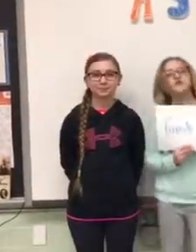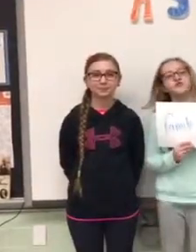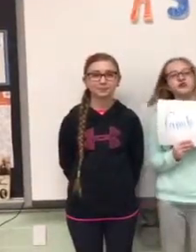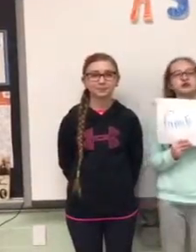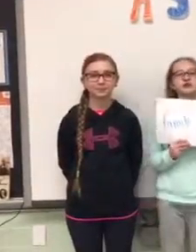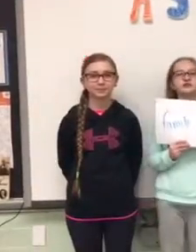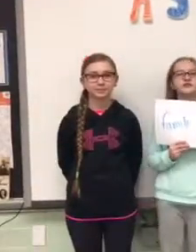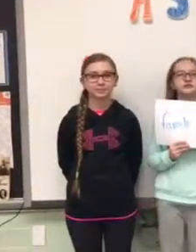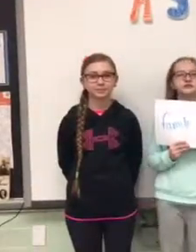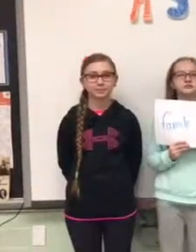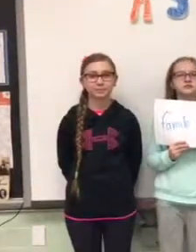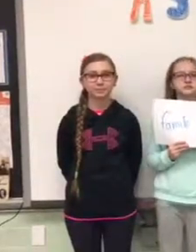Family.